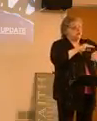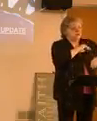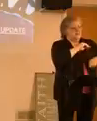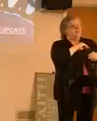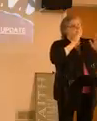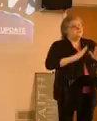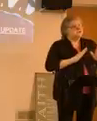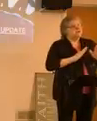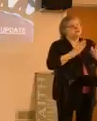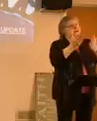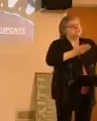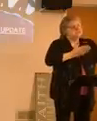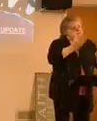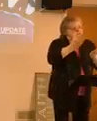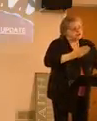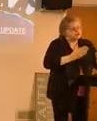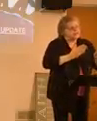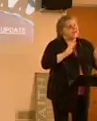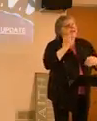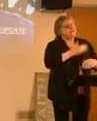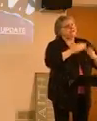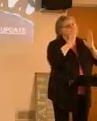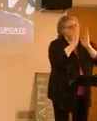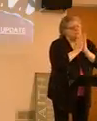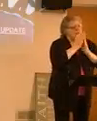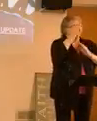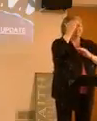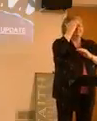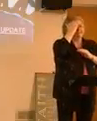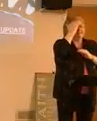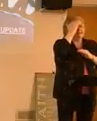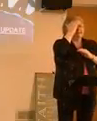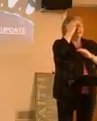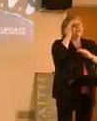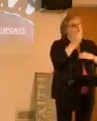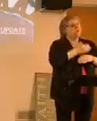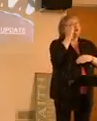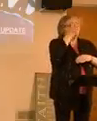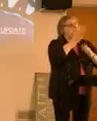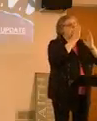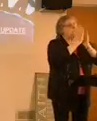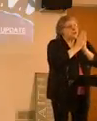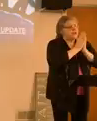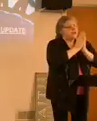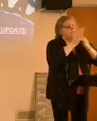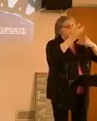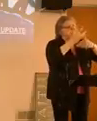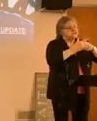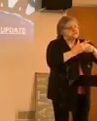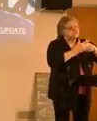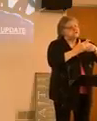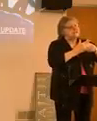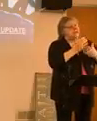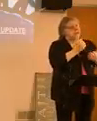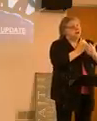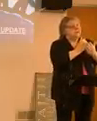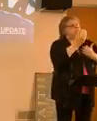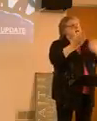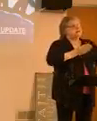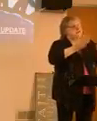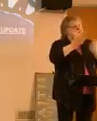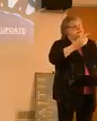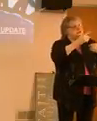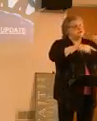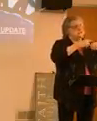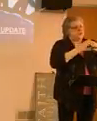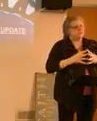as we pray for them this week. We pray that you will touch them and help them know that the nation of churches is praying for them. In